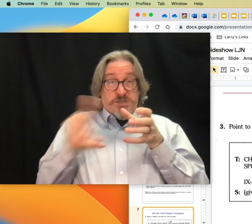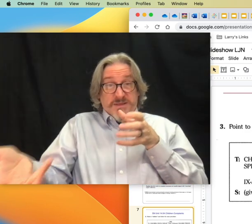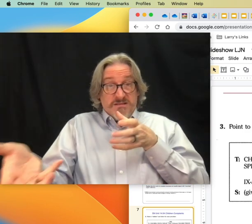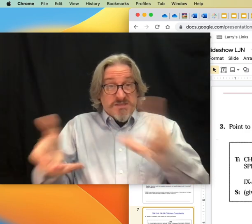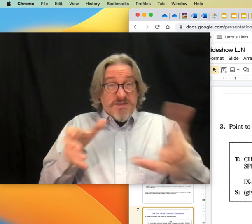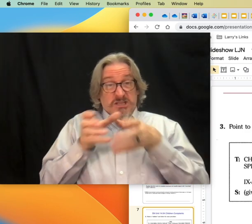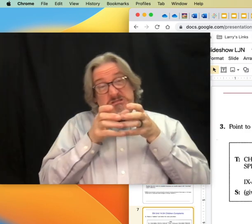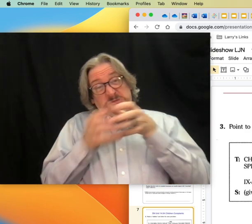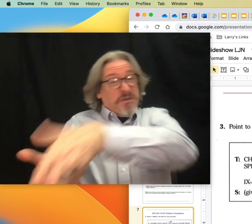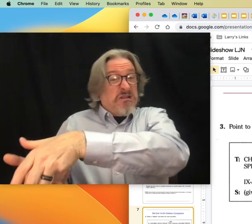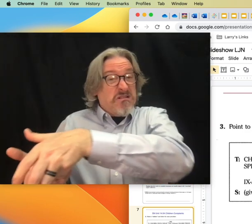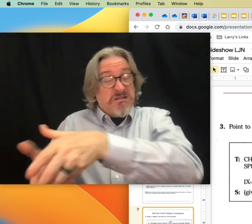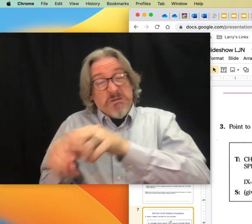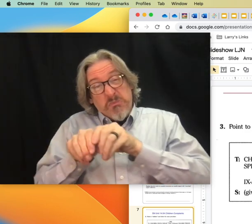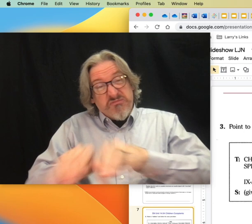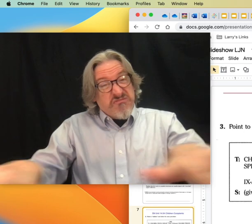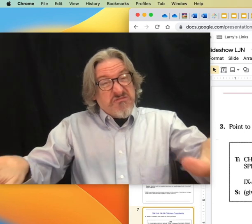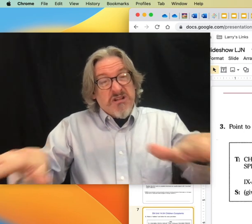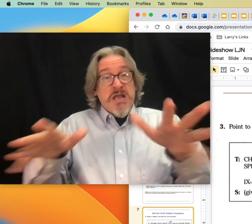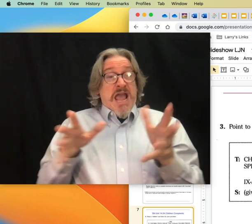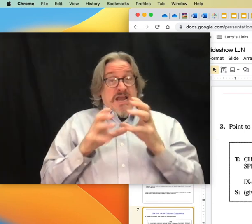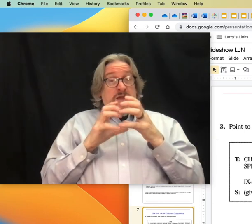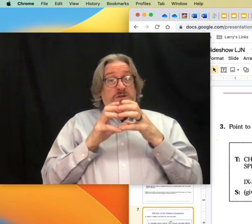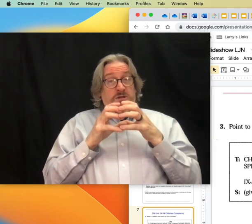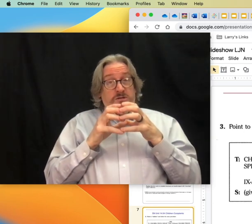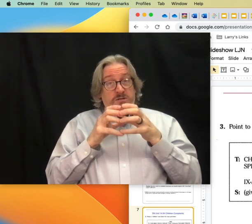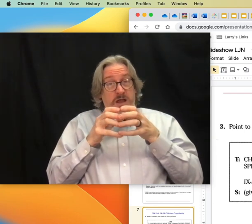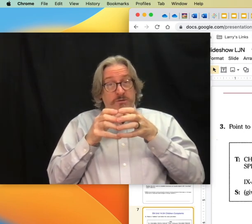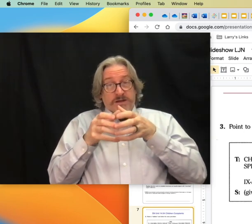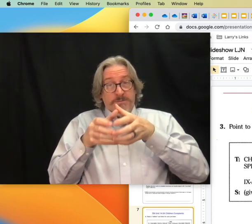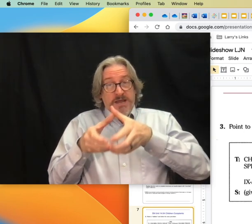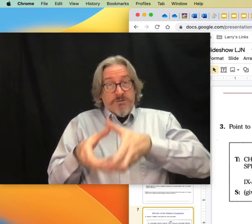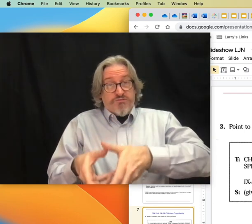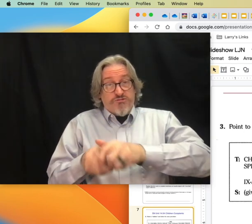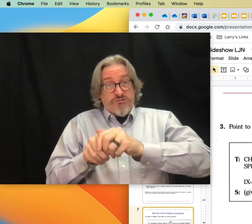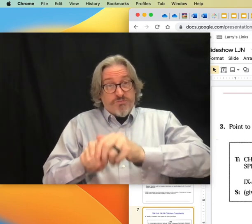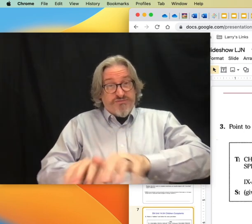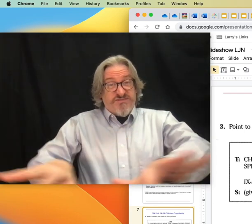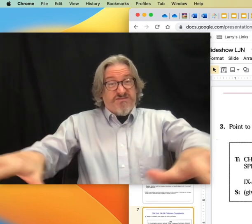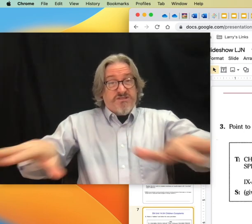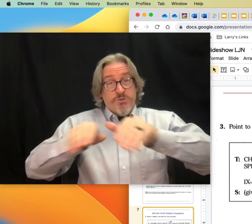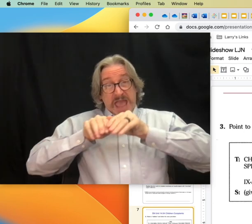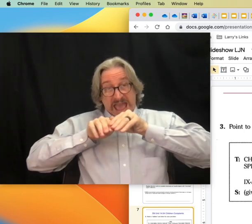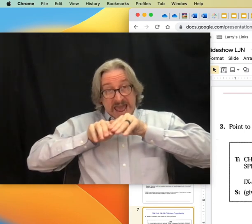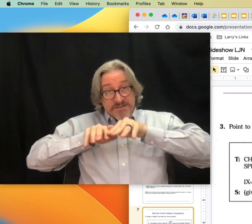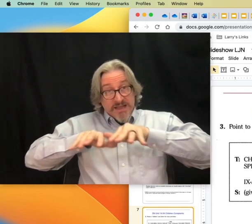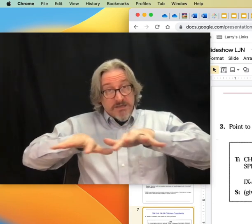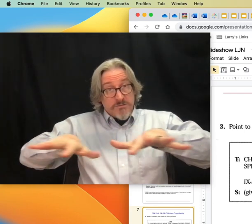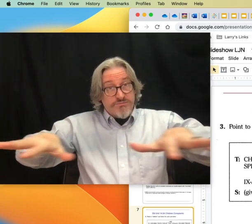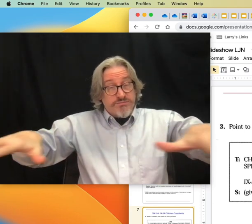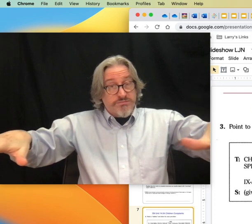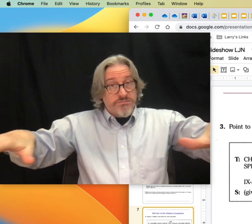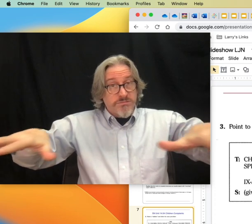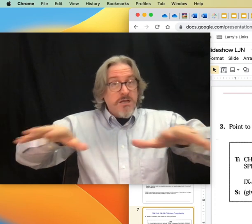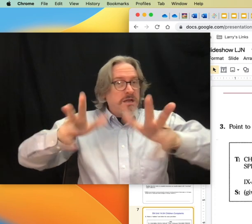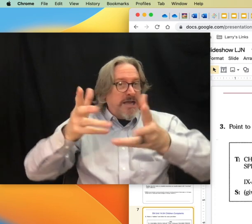So spill. And I would recommend to add that